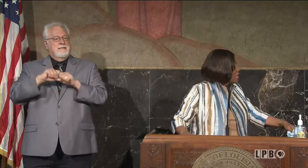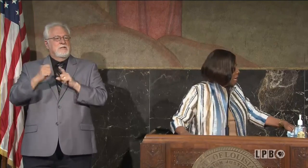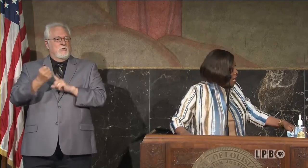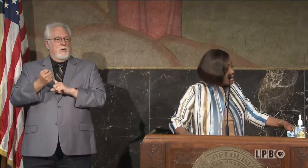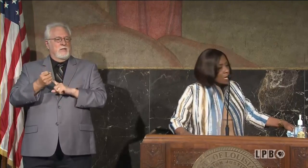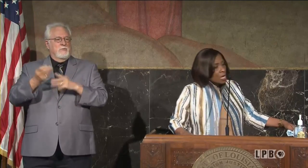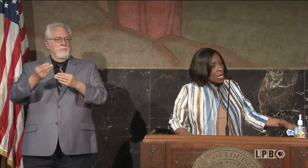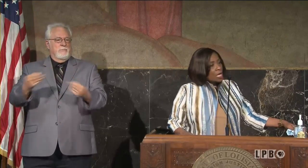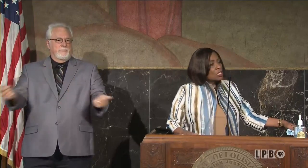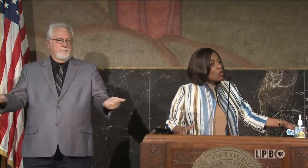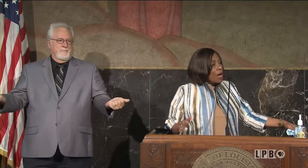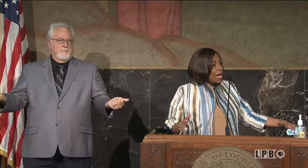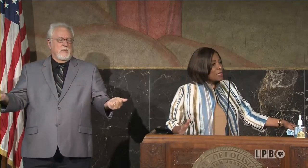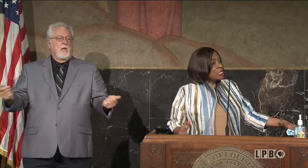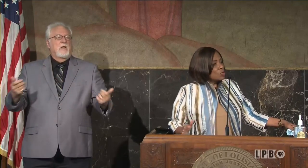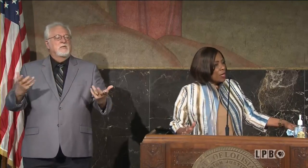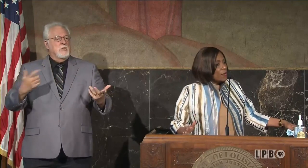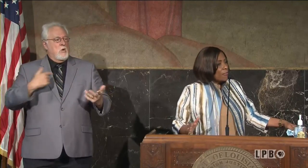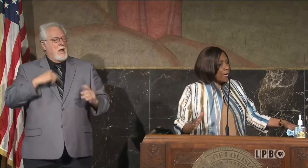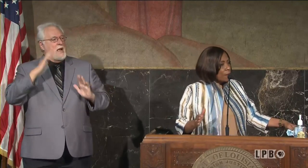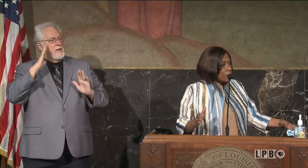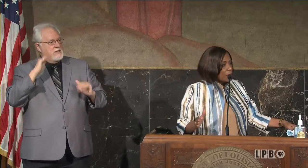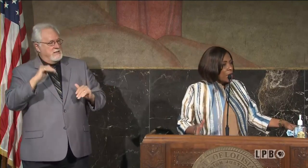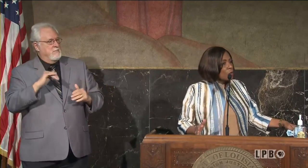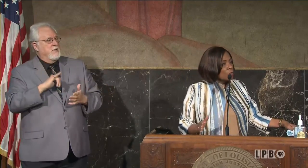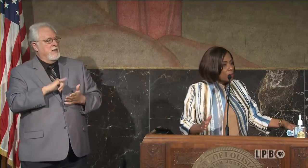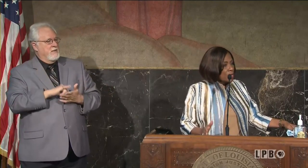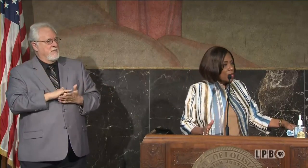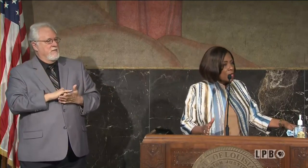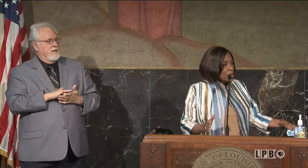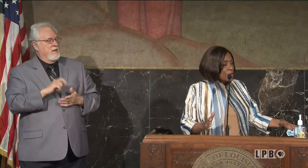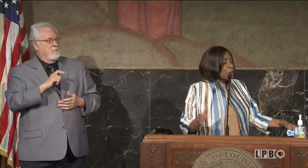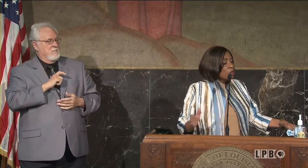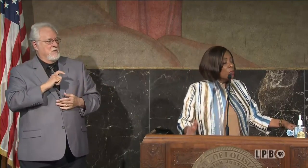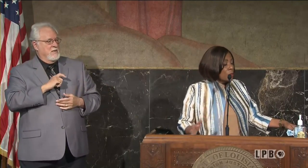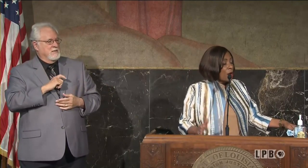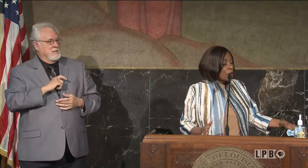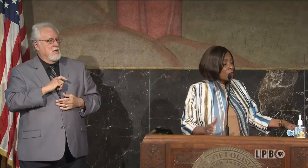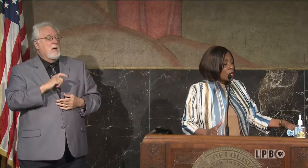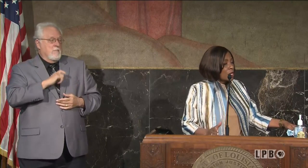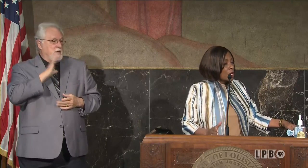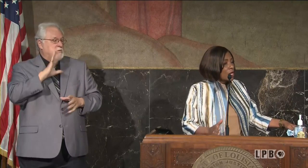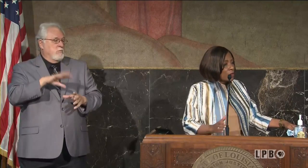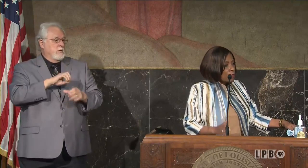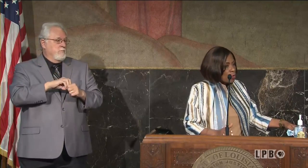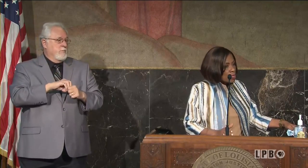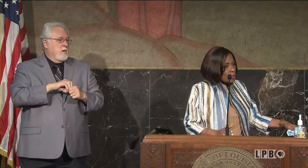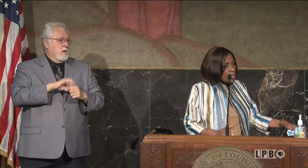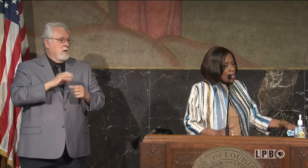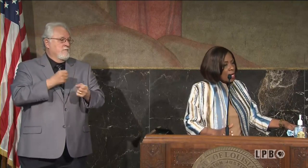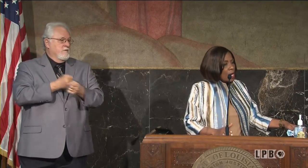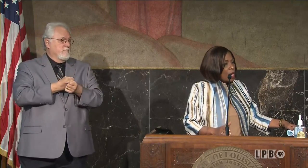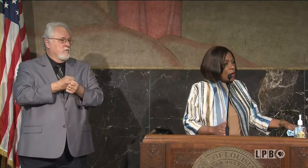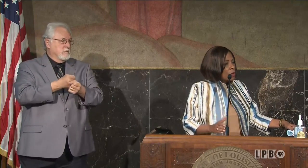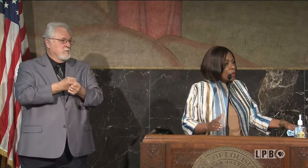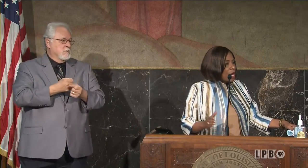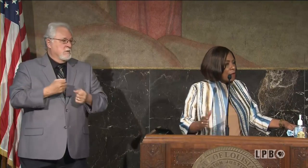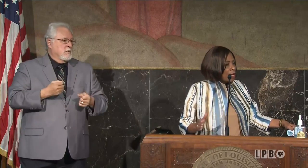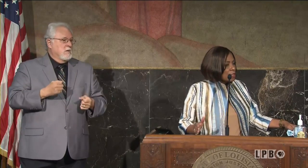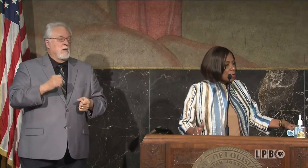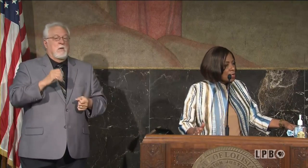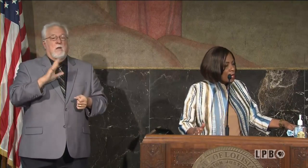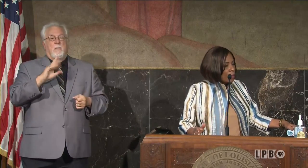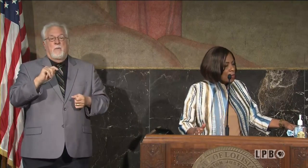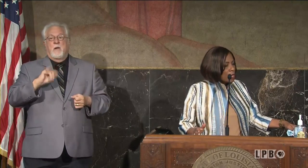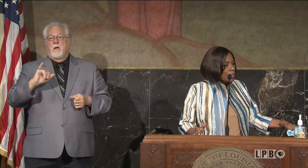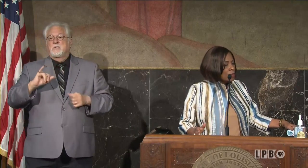was mitigated. And so I anticipate that they will be part of the enforcement. I've